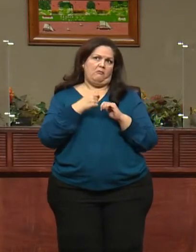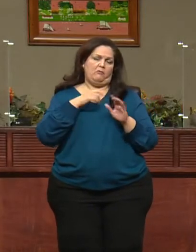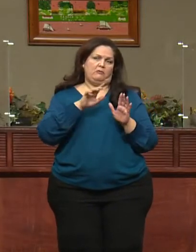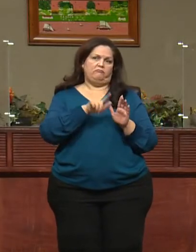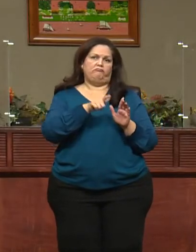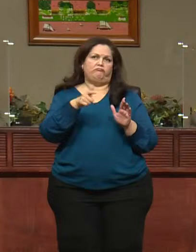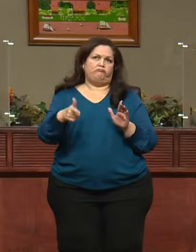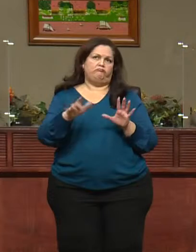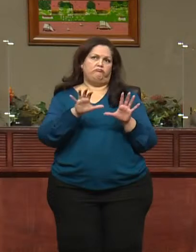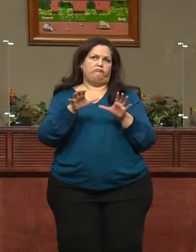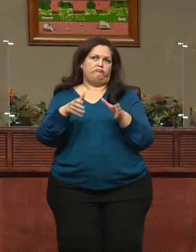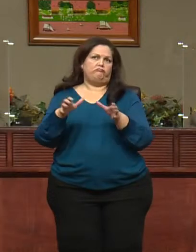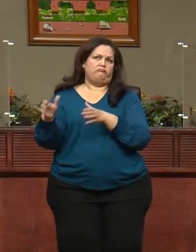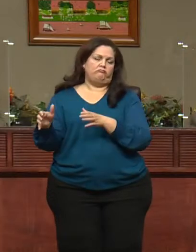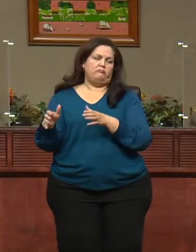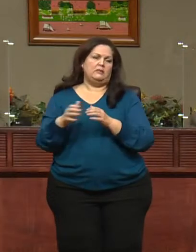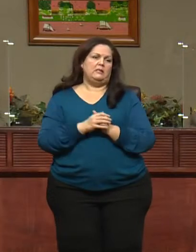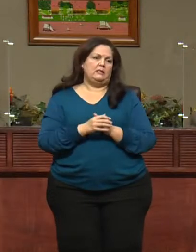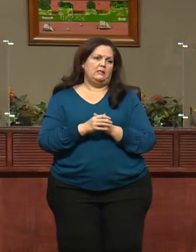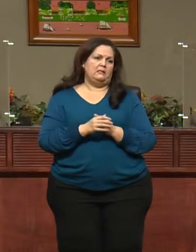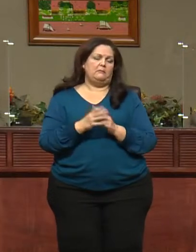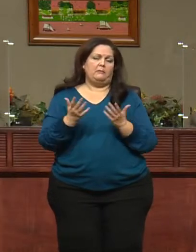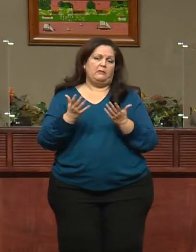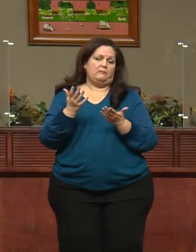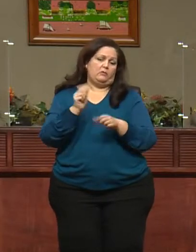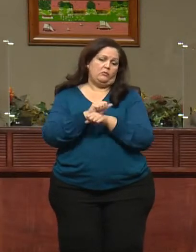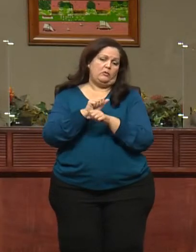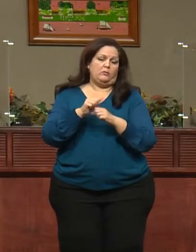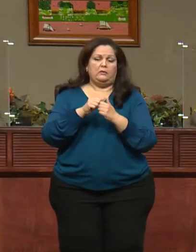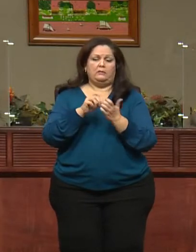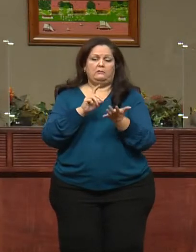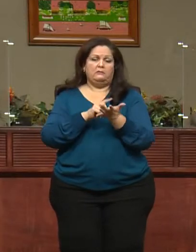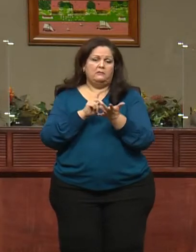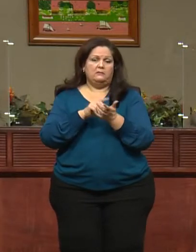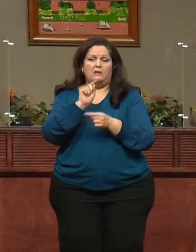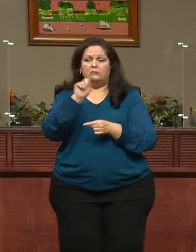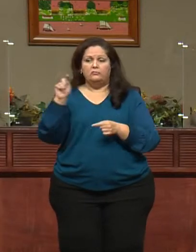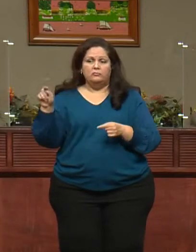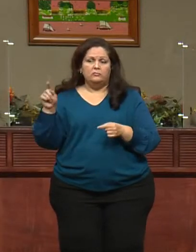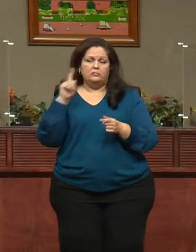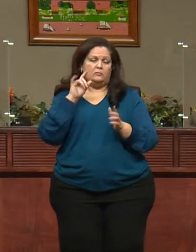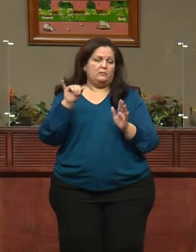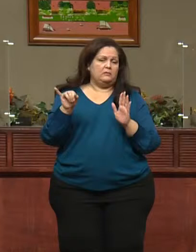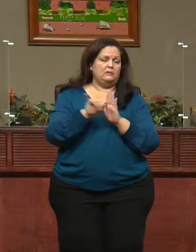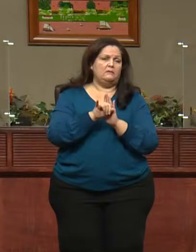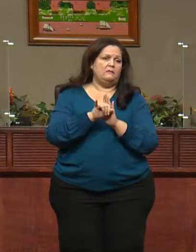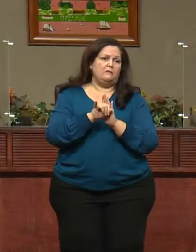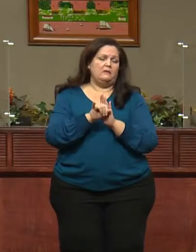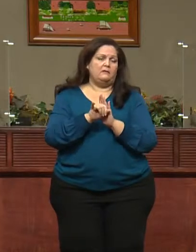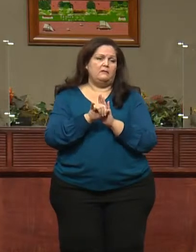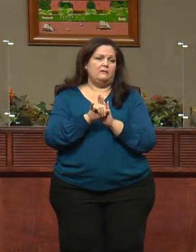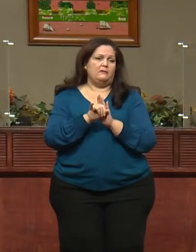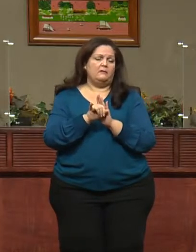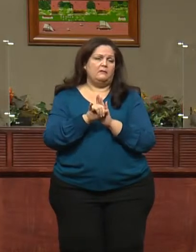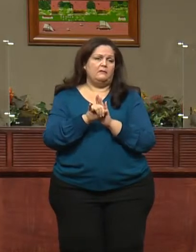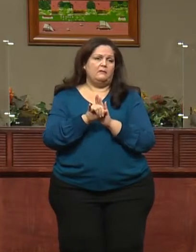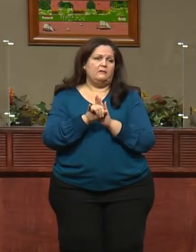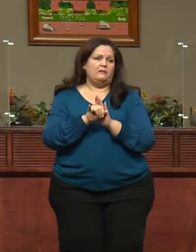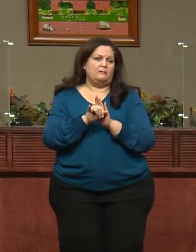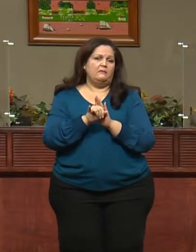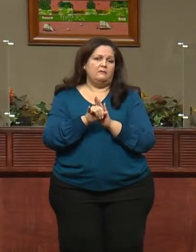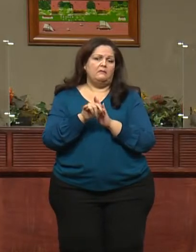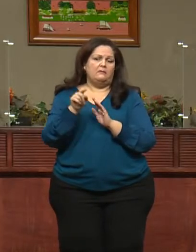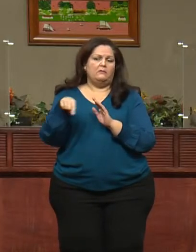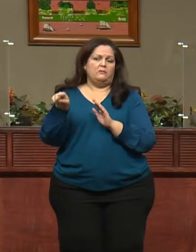and somehow work with our physicians to identify that category